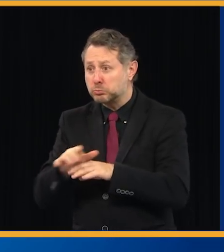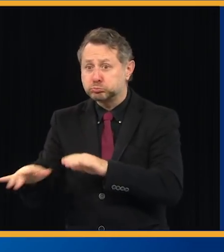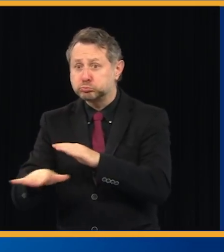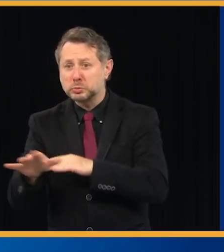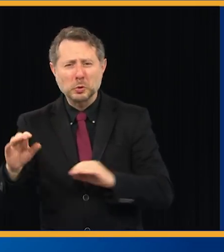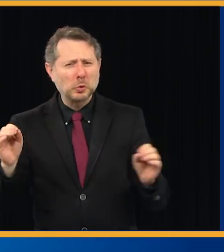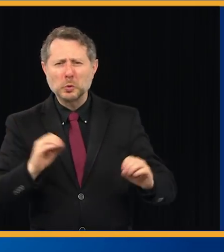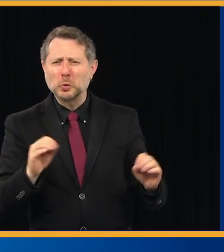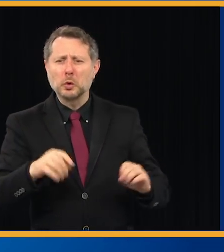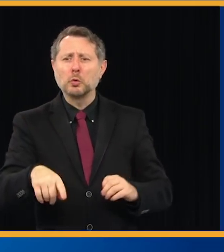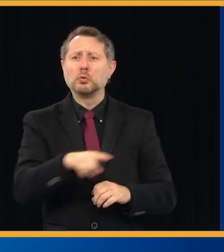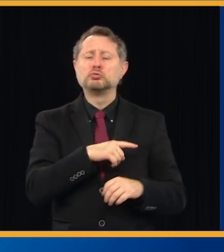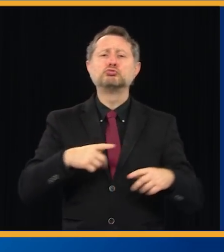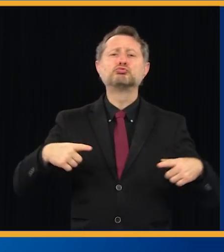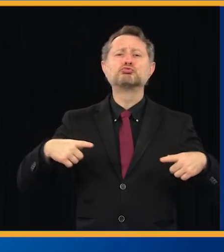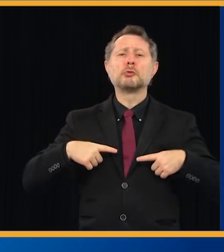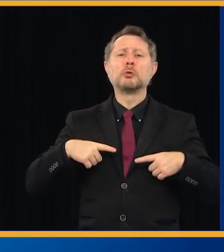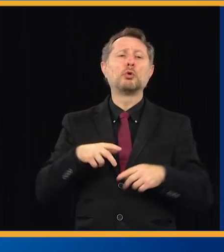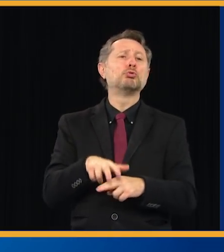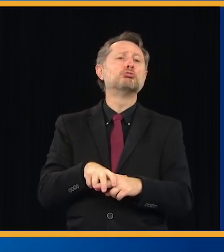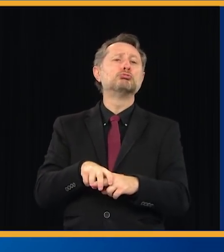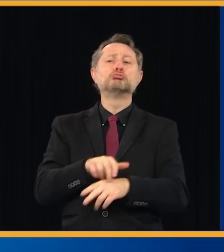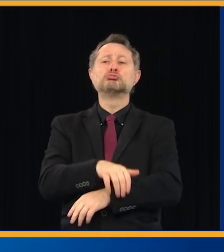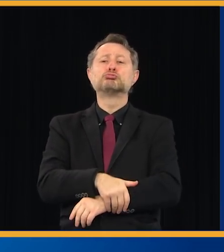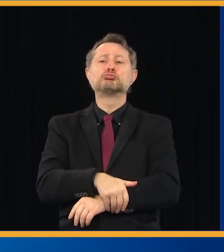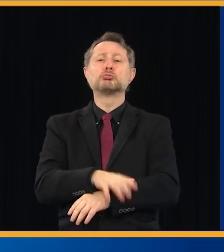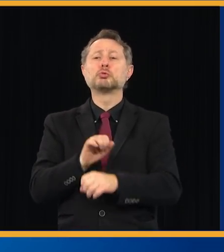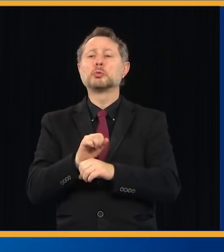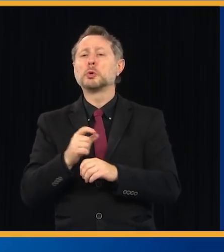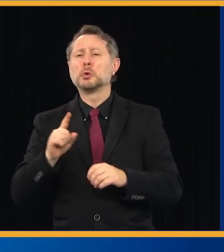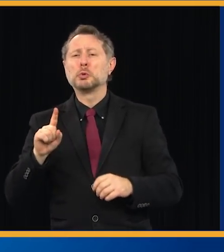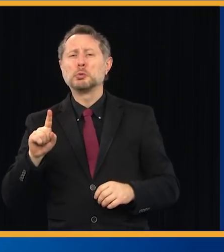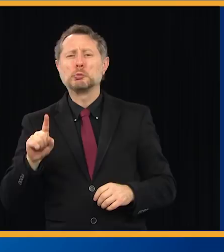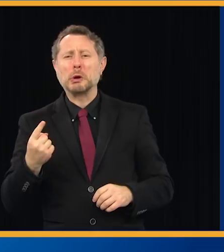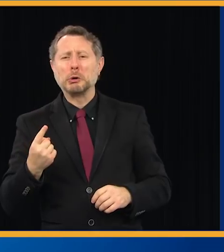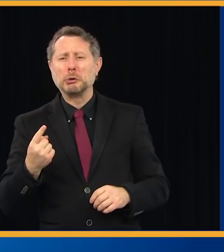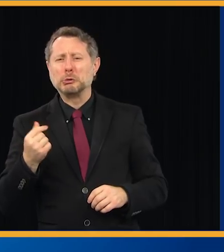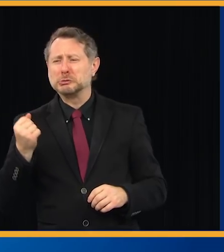were retired or they were unemployed. Only 17% working. So